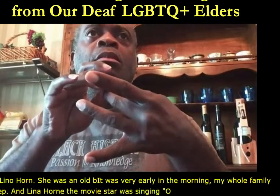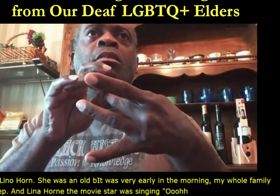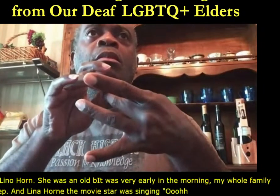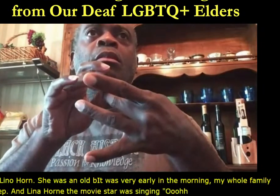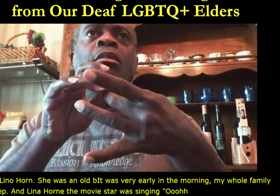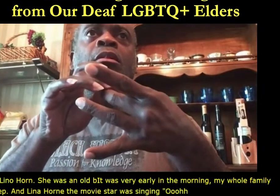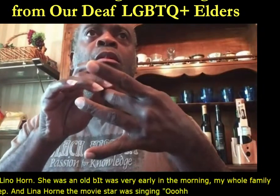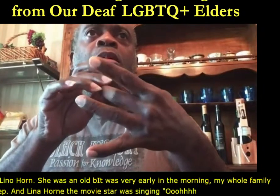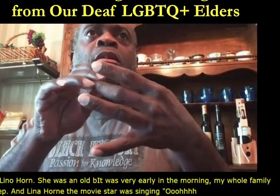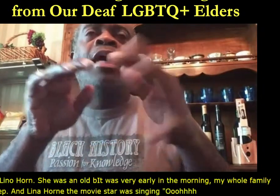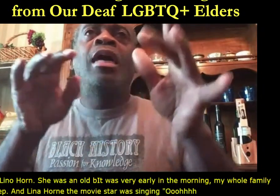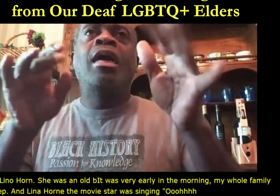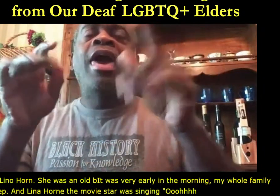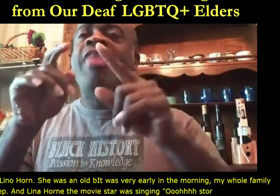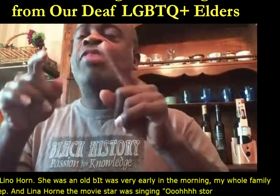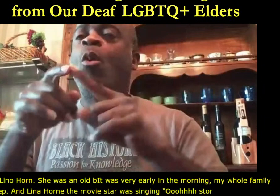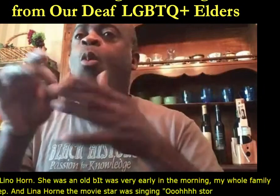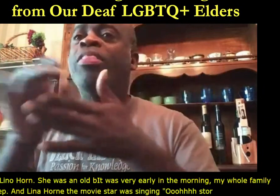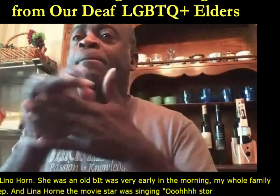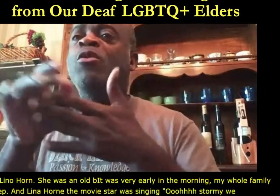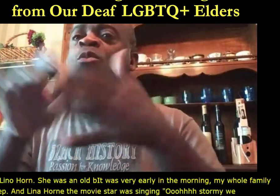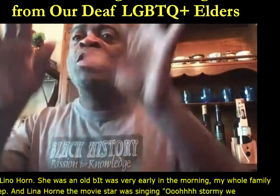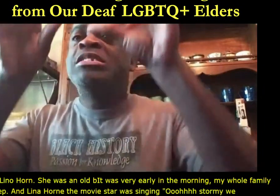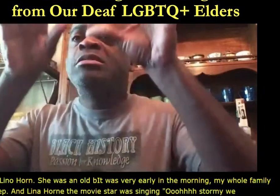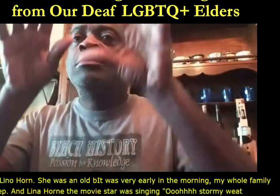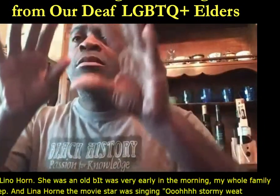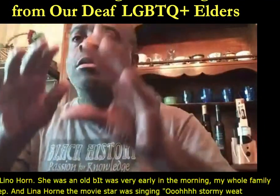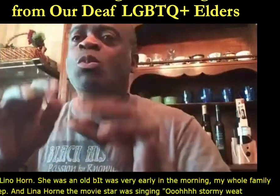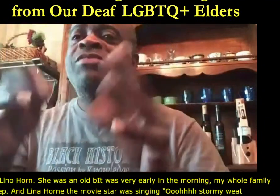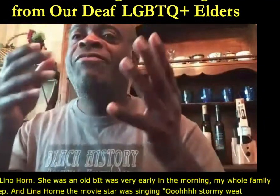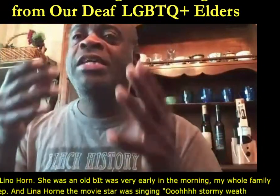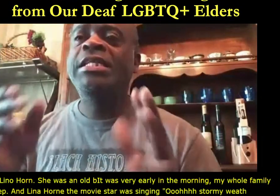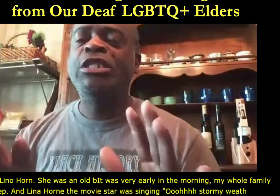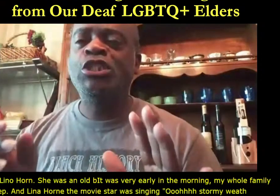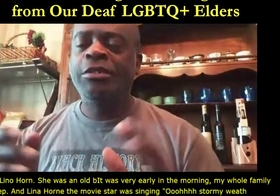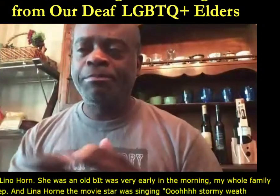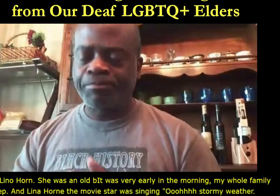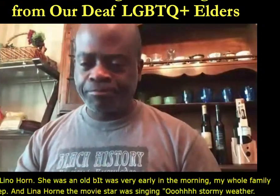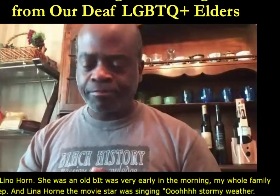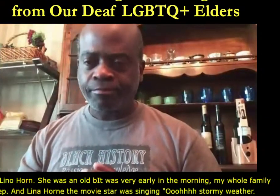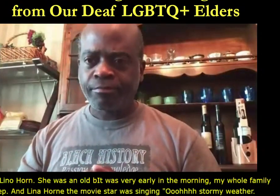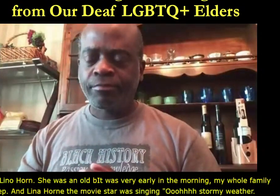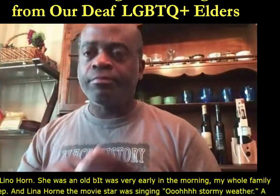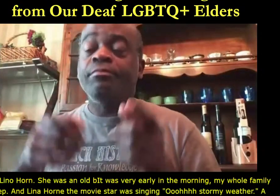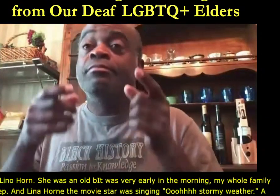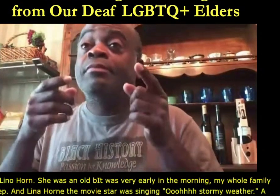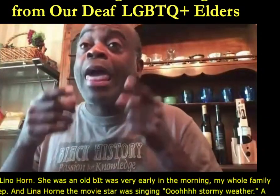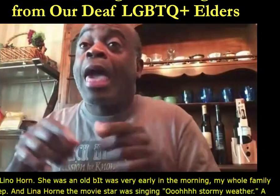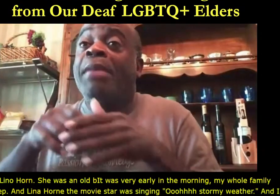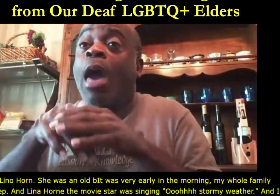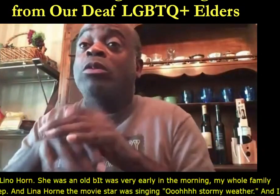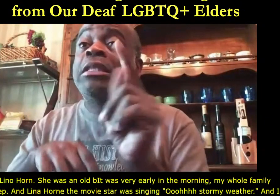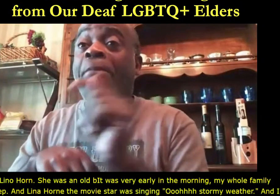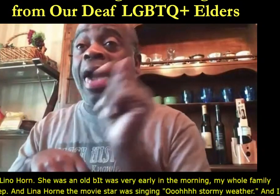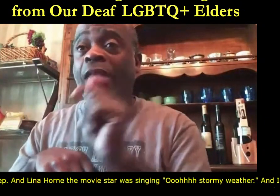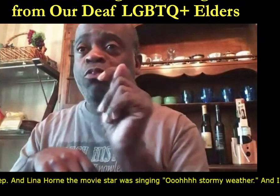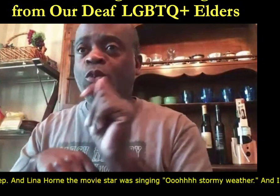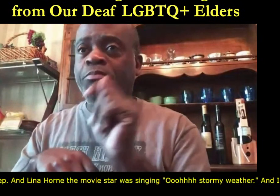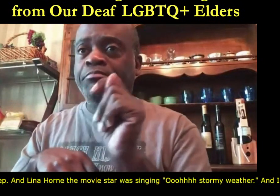her the way that she was telling the story of the whole movie i watched it all the way until it was finished